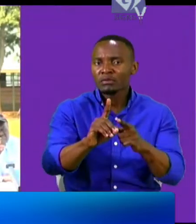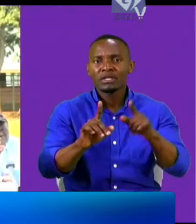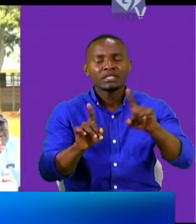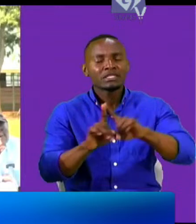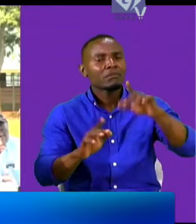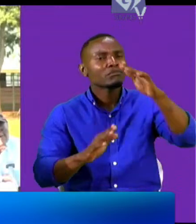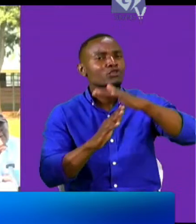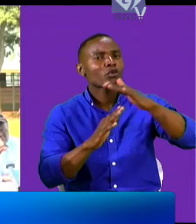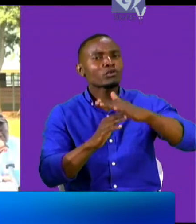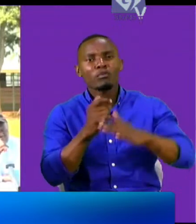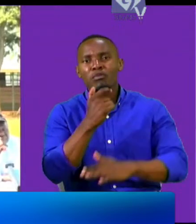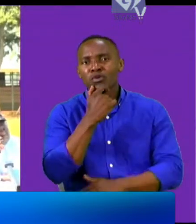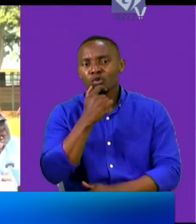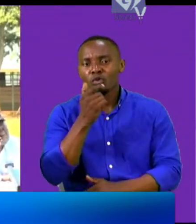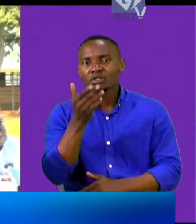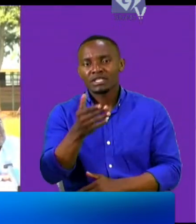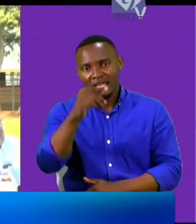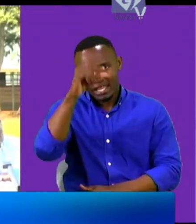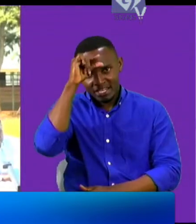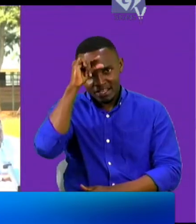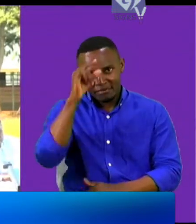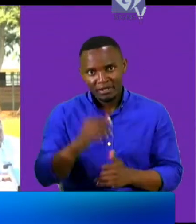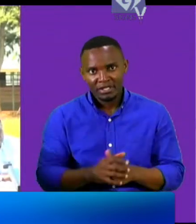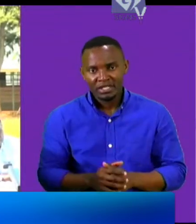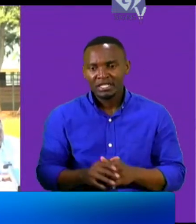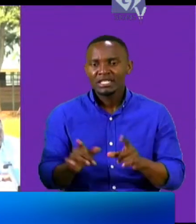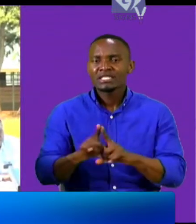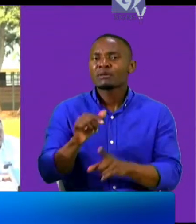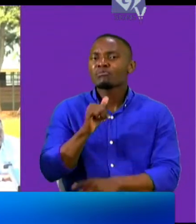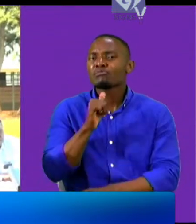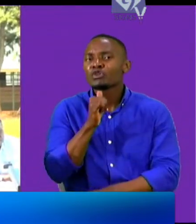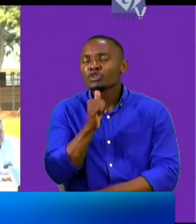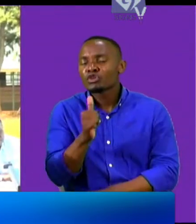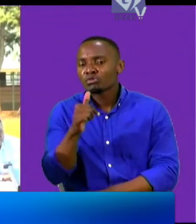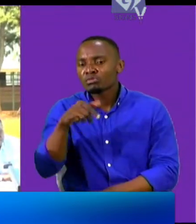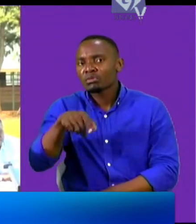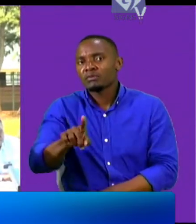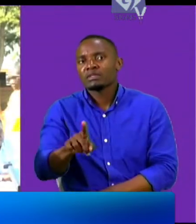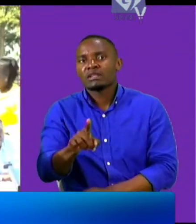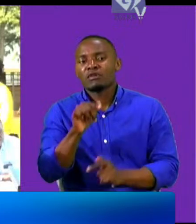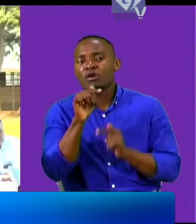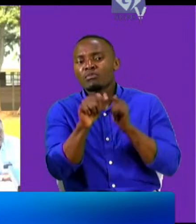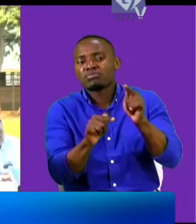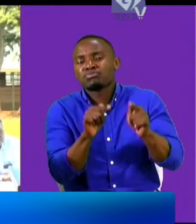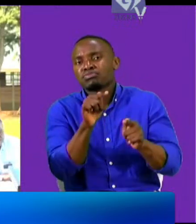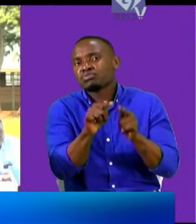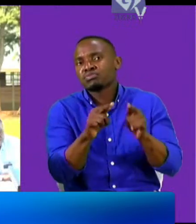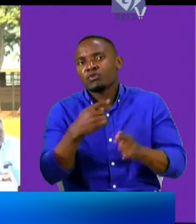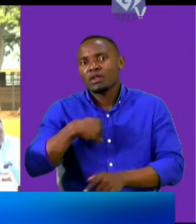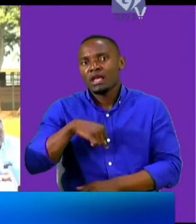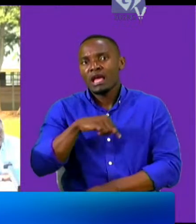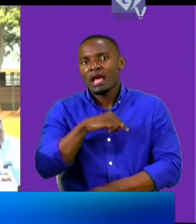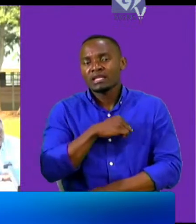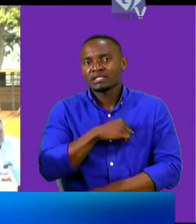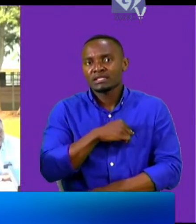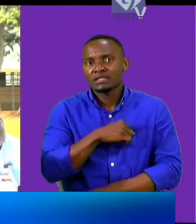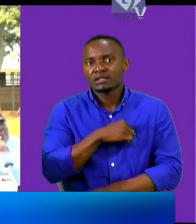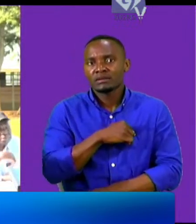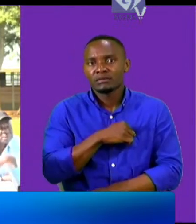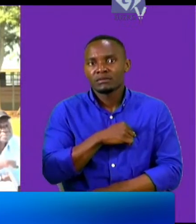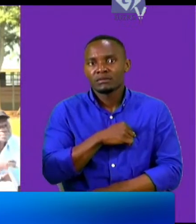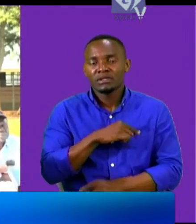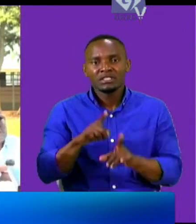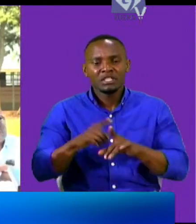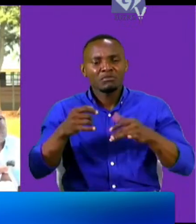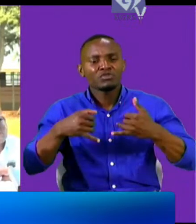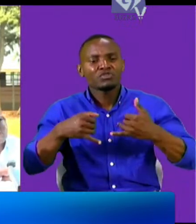in government. Let him not castigate one of us with a view to making